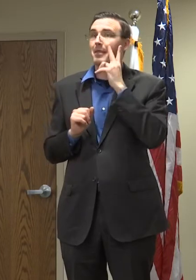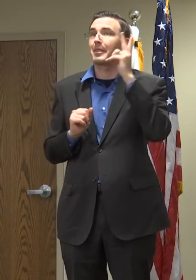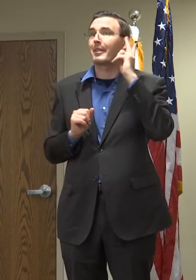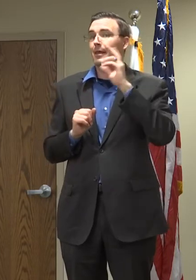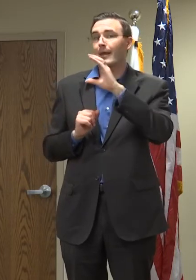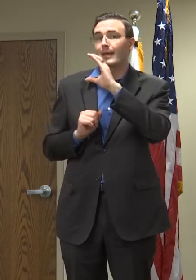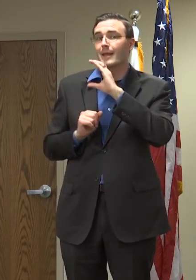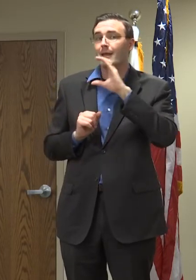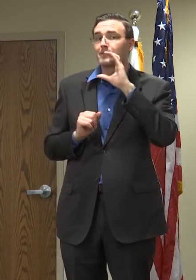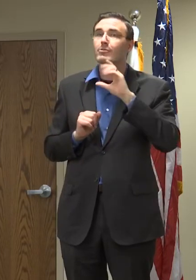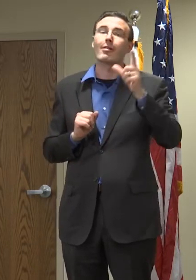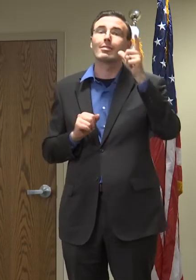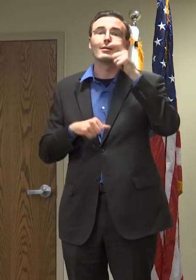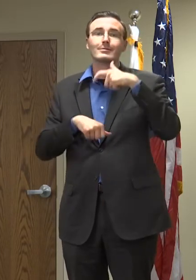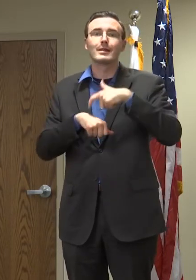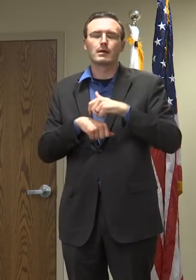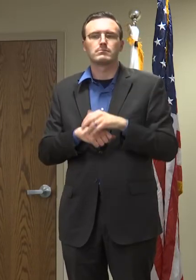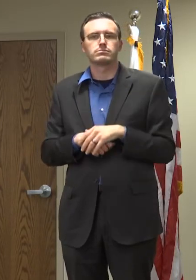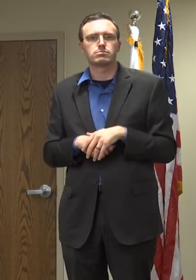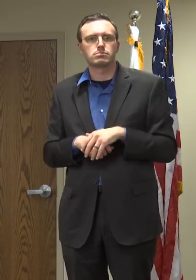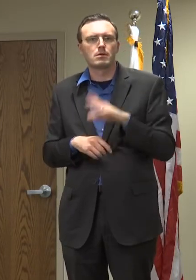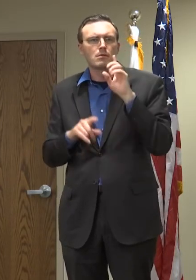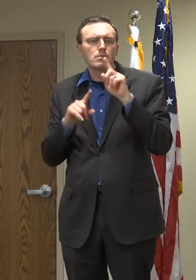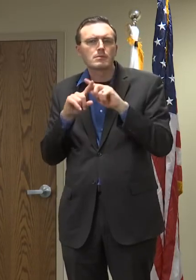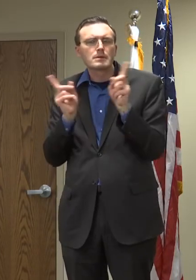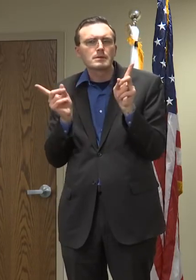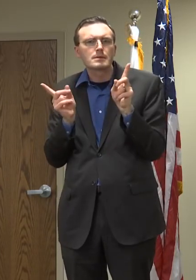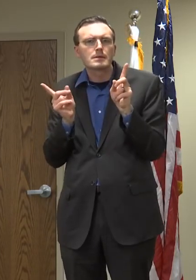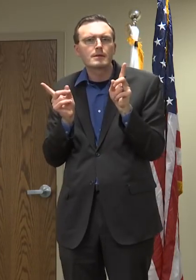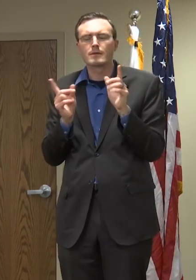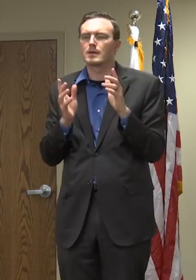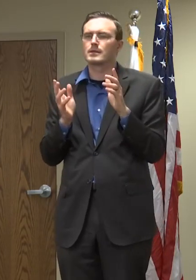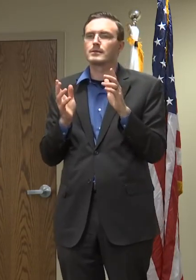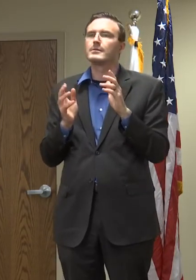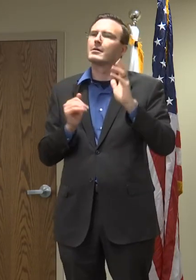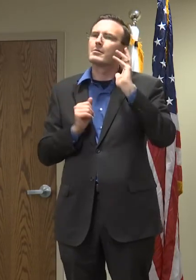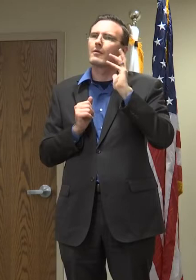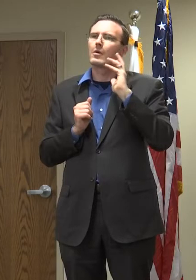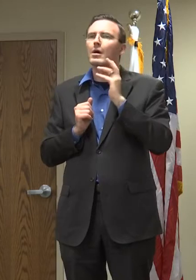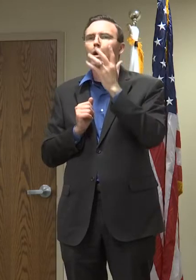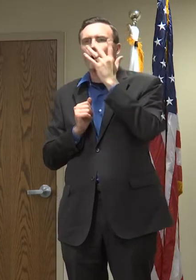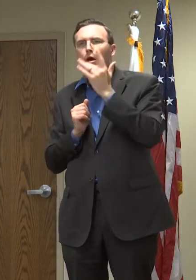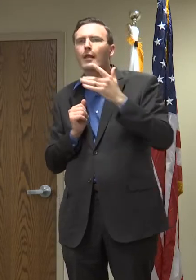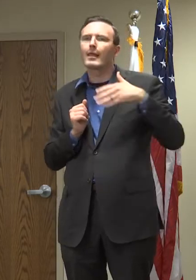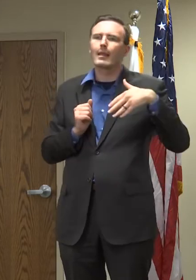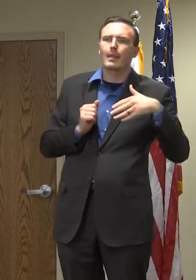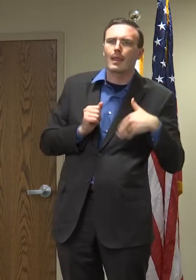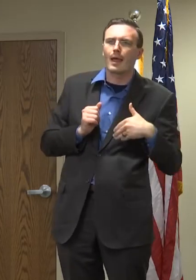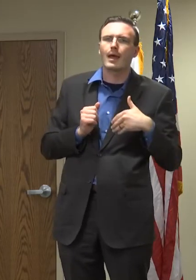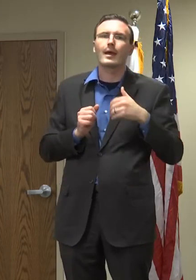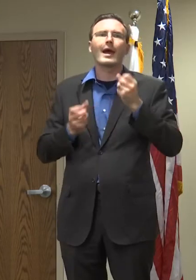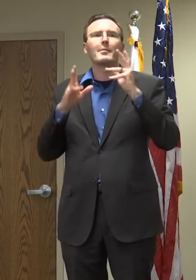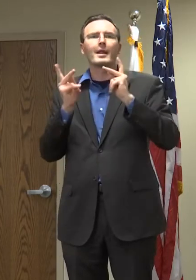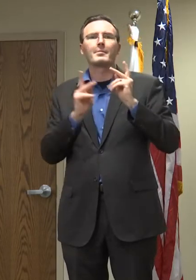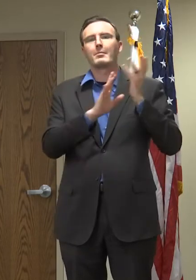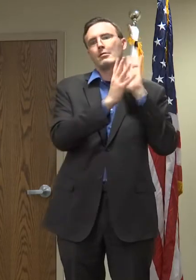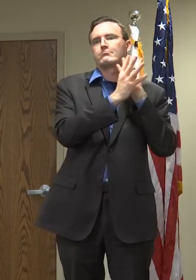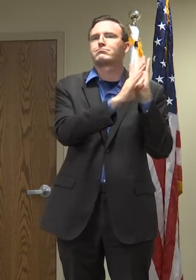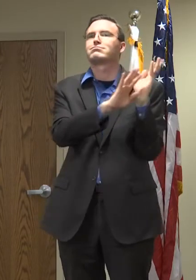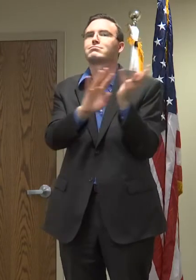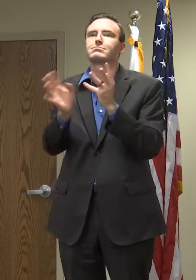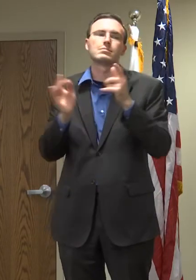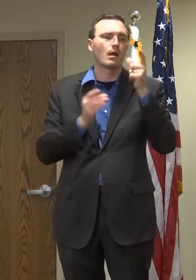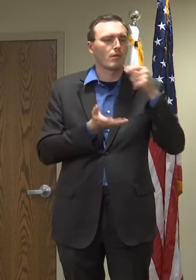different from those of us who used to do the en masse. Did you have the early, the late? How many kids would process through a cafeteria and quickly get